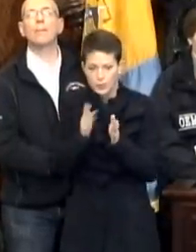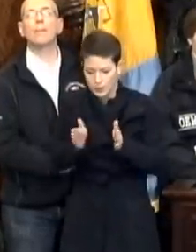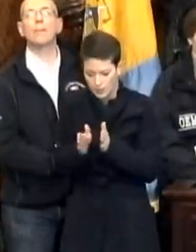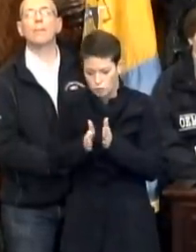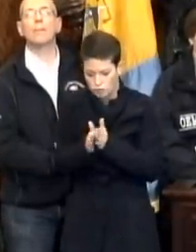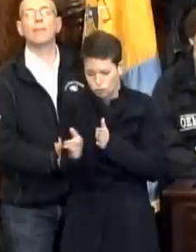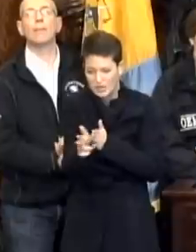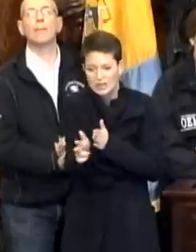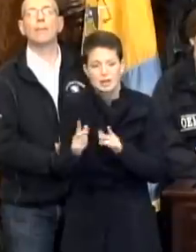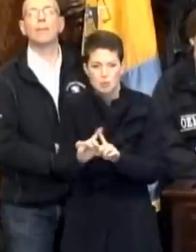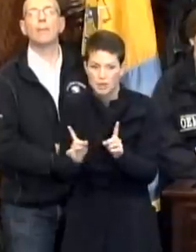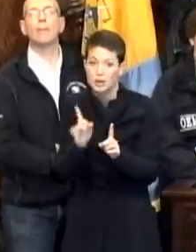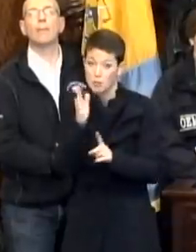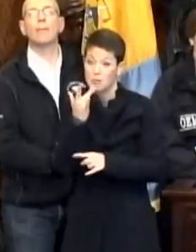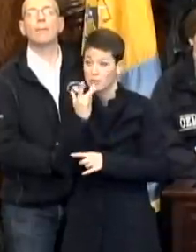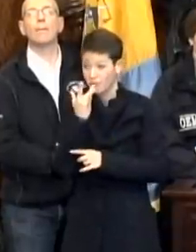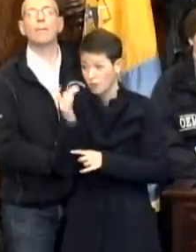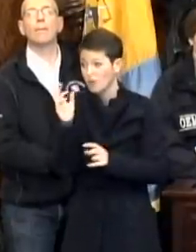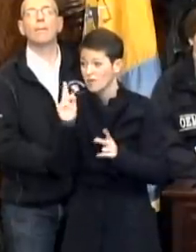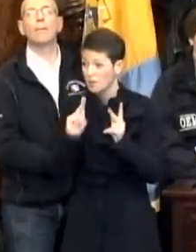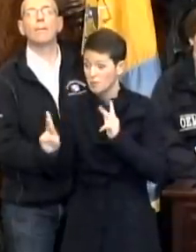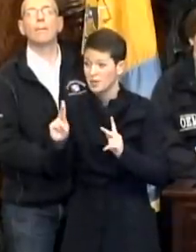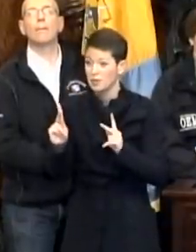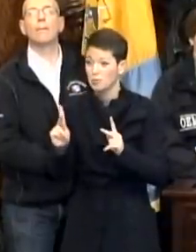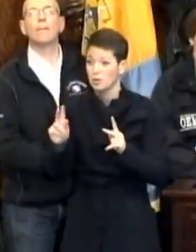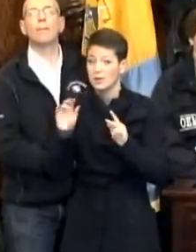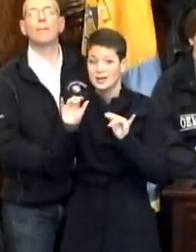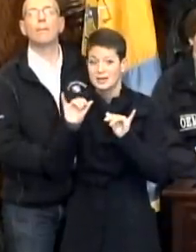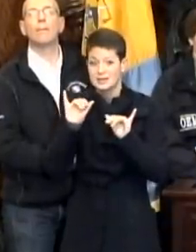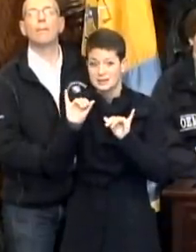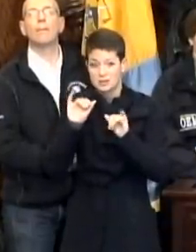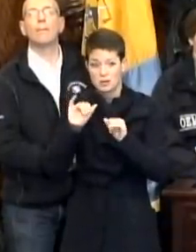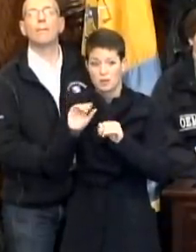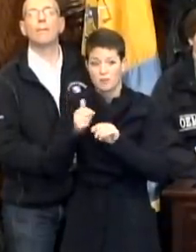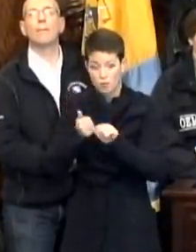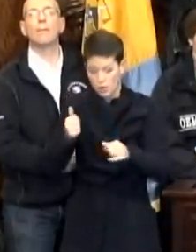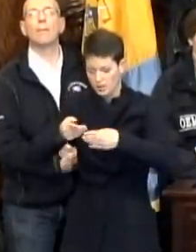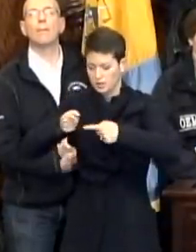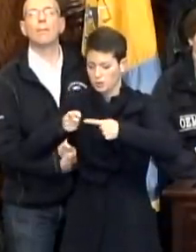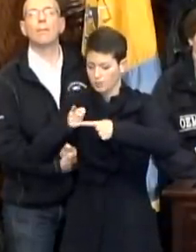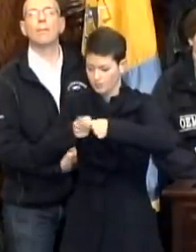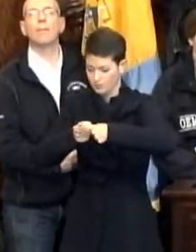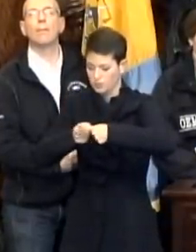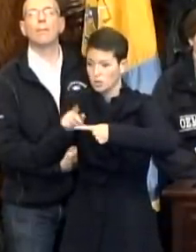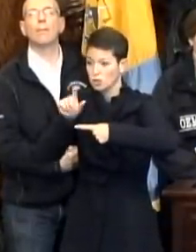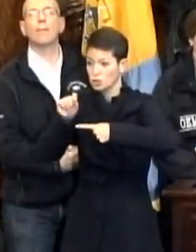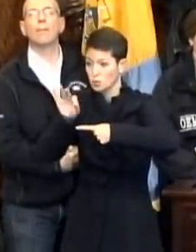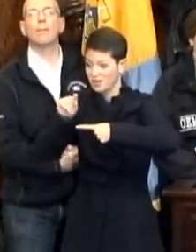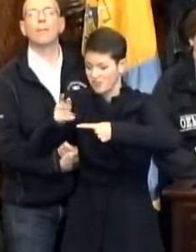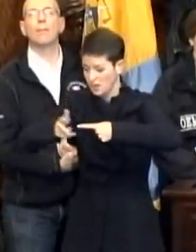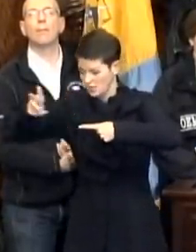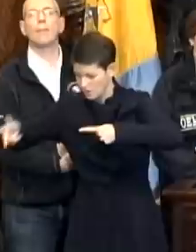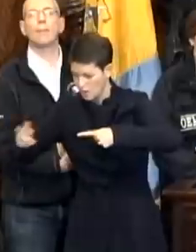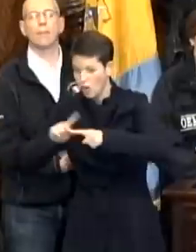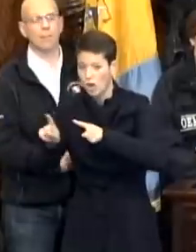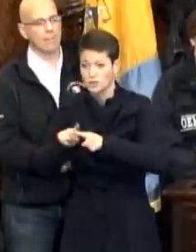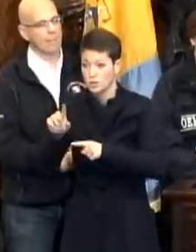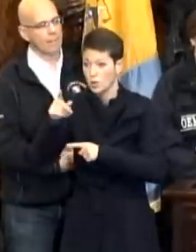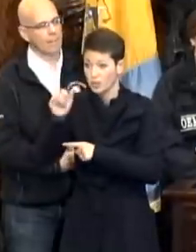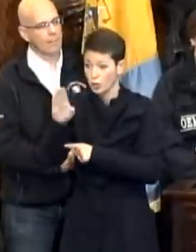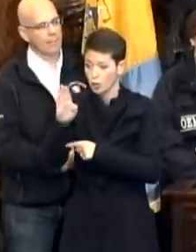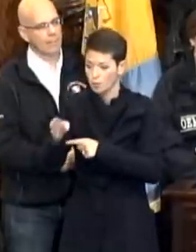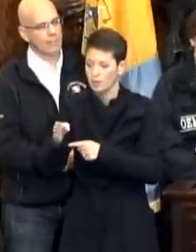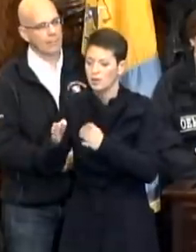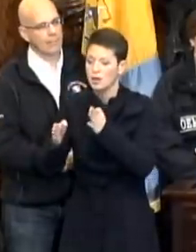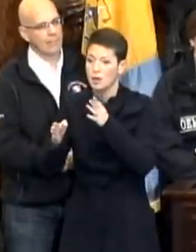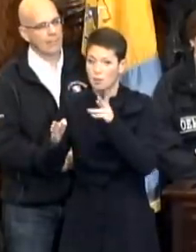it would be preferable if folks stay 20 feet off of the intersections and park as close to the curb as possible. That allows us to